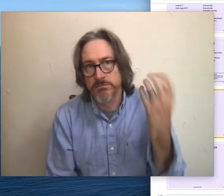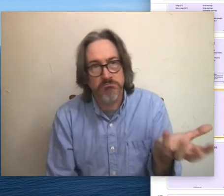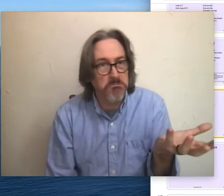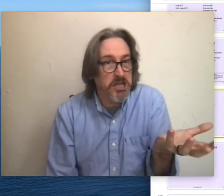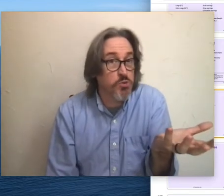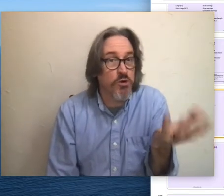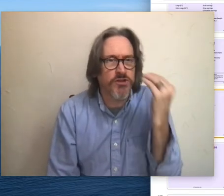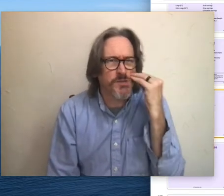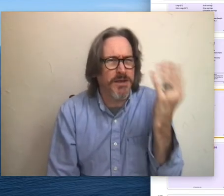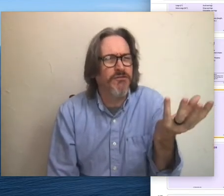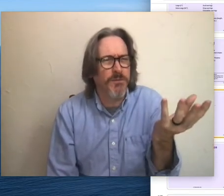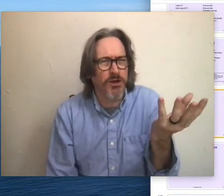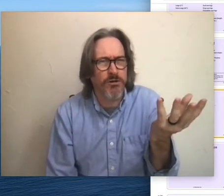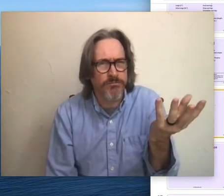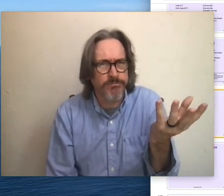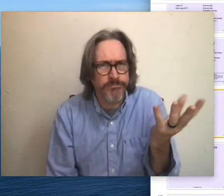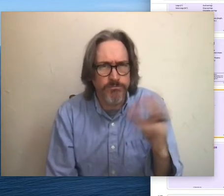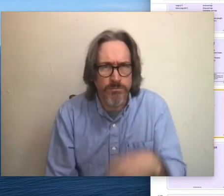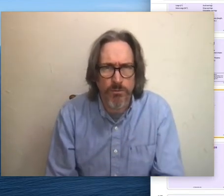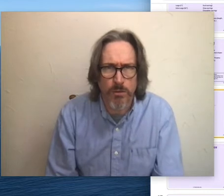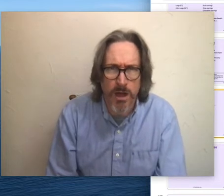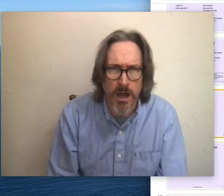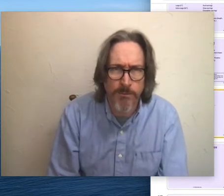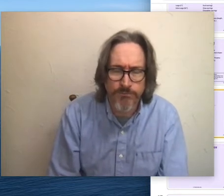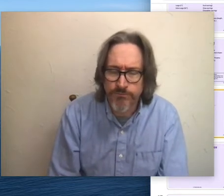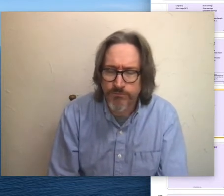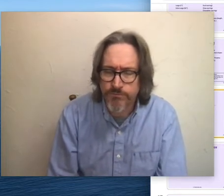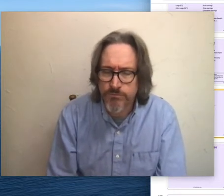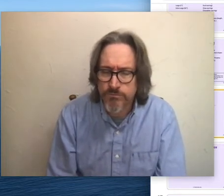signs. It's worth just being familiar